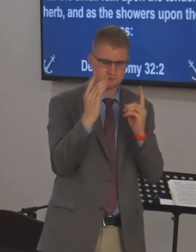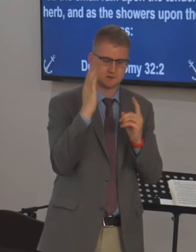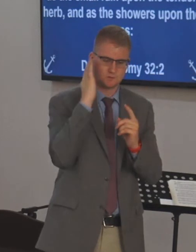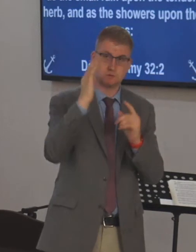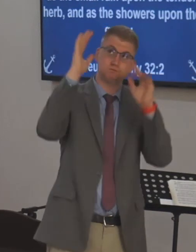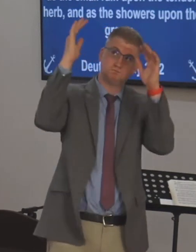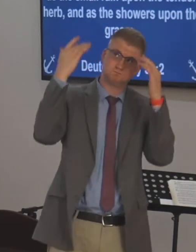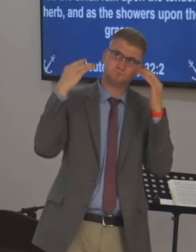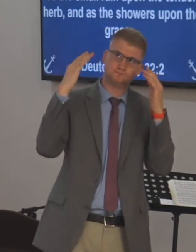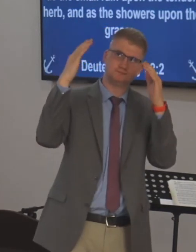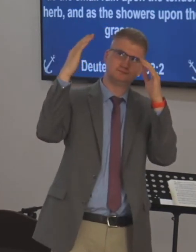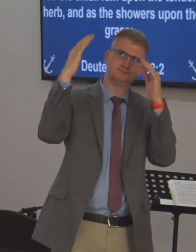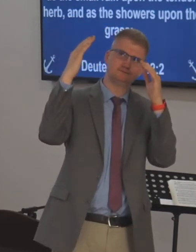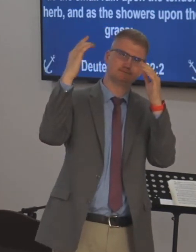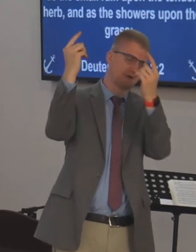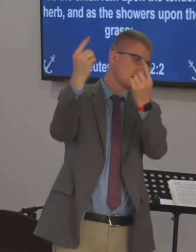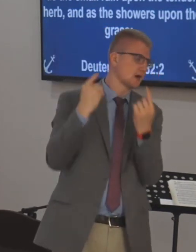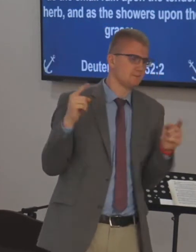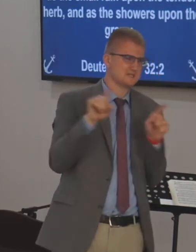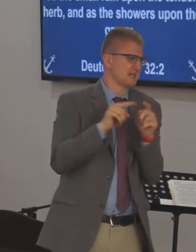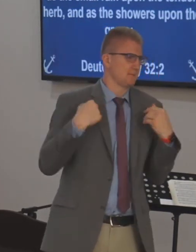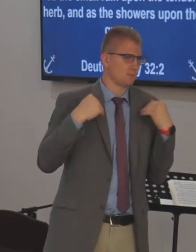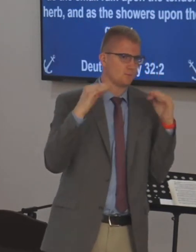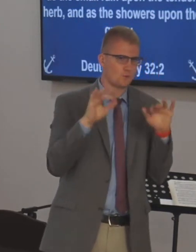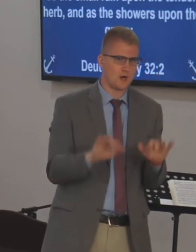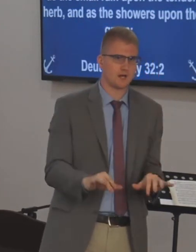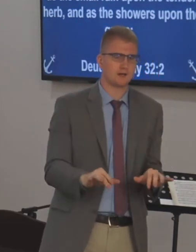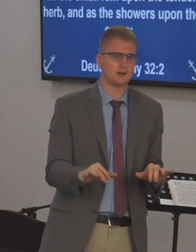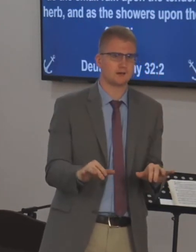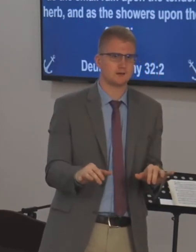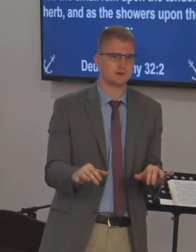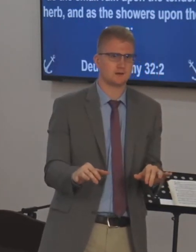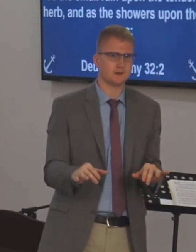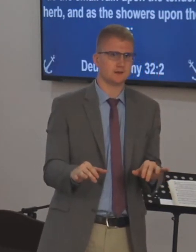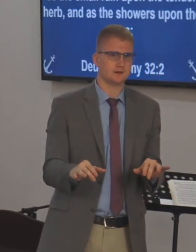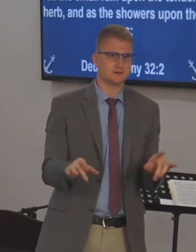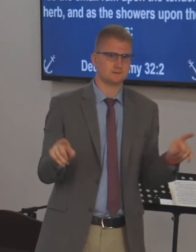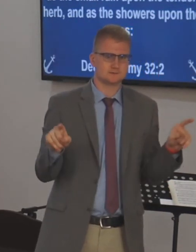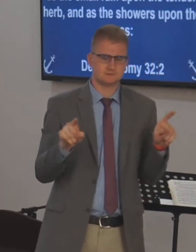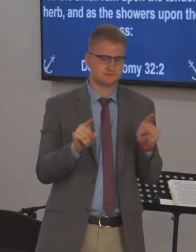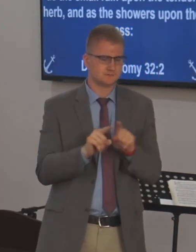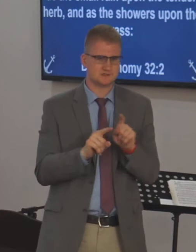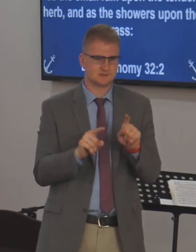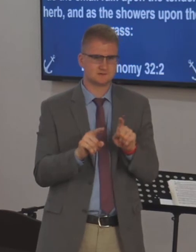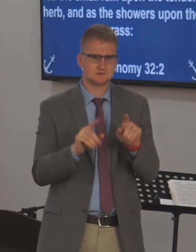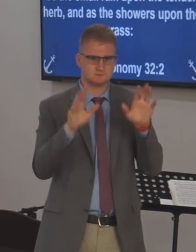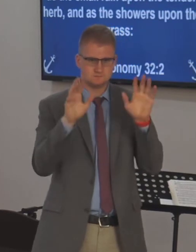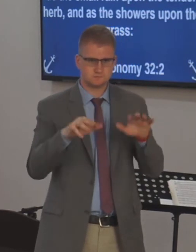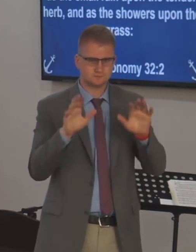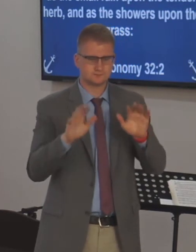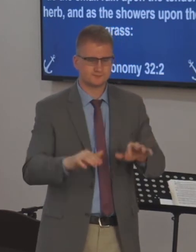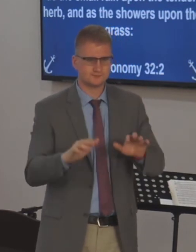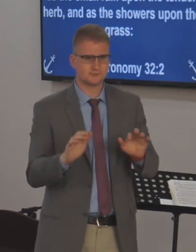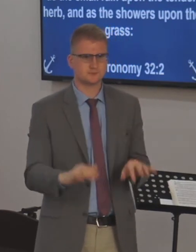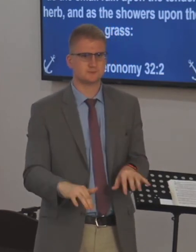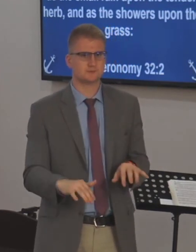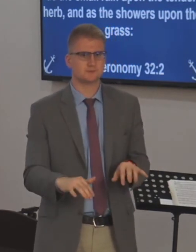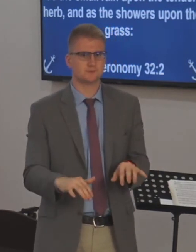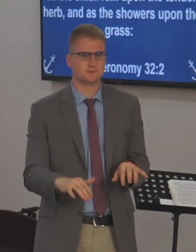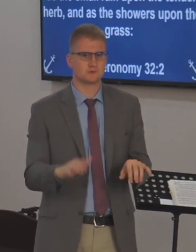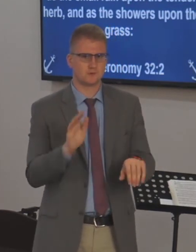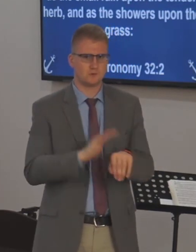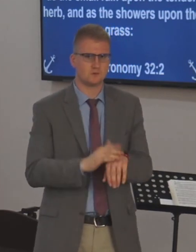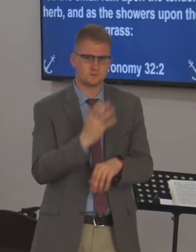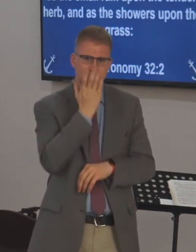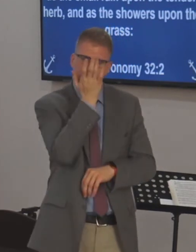My speech shall distill as the dew, as a small rain upon the tender herbs, and as the showers upon the